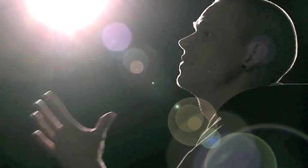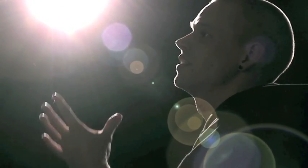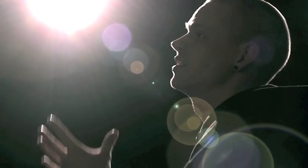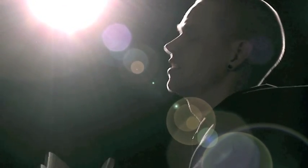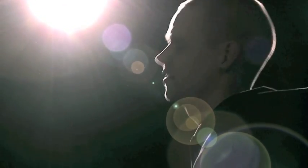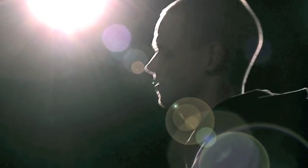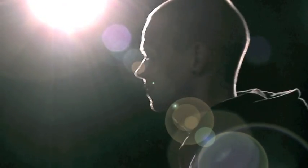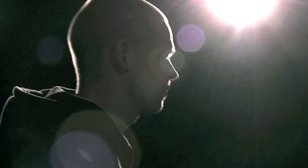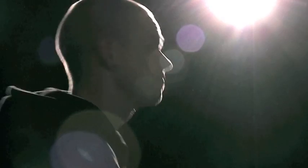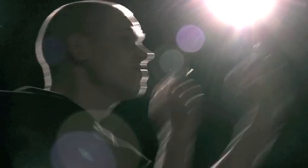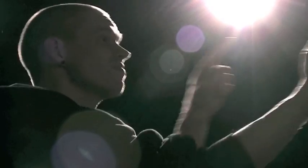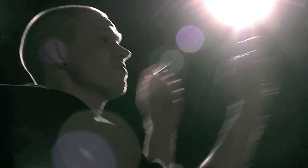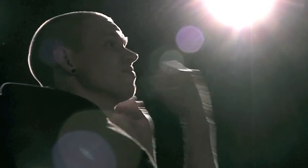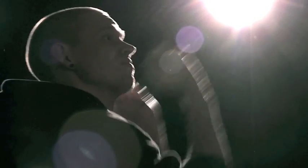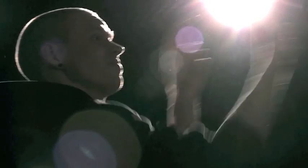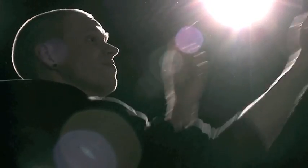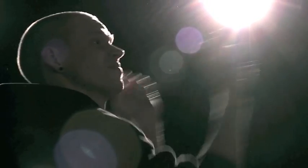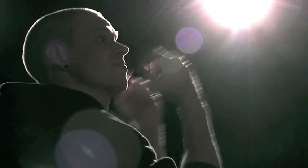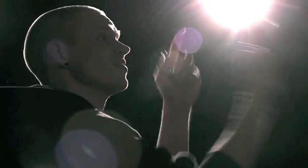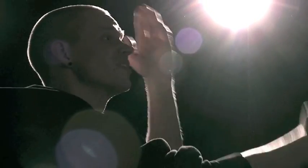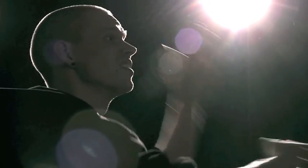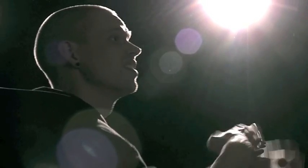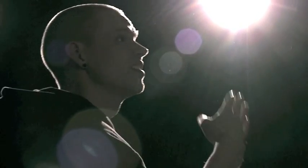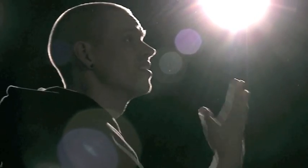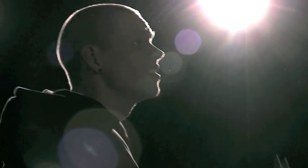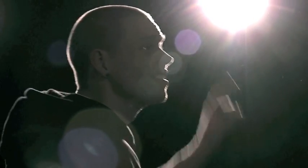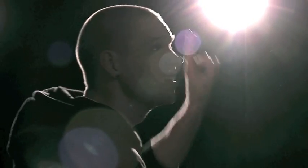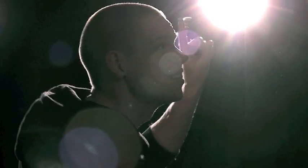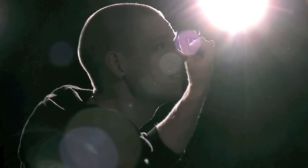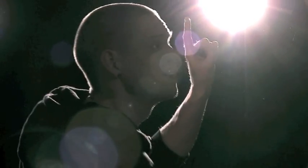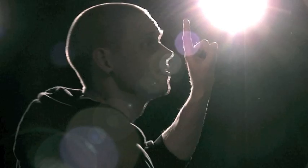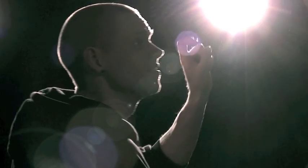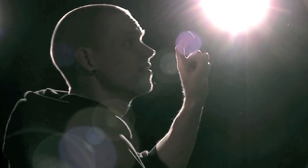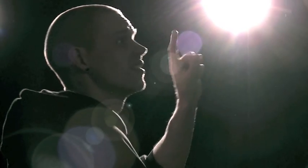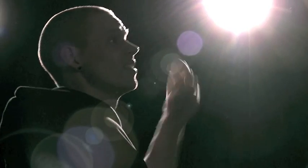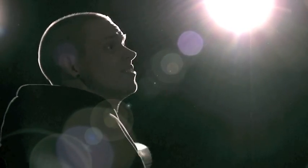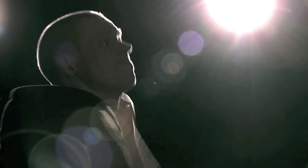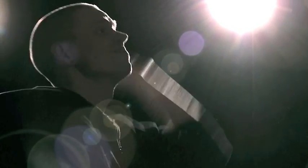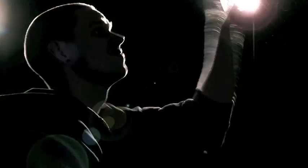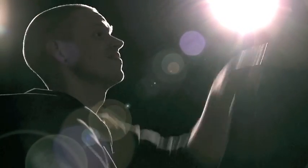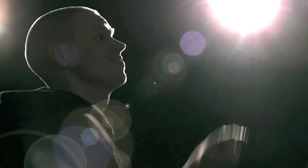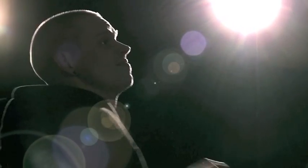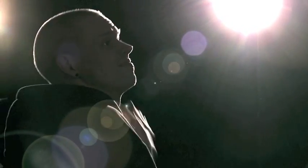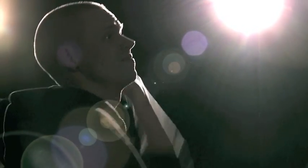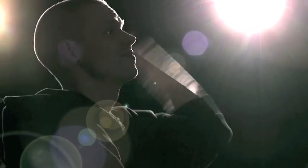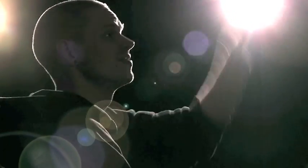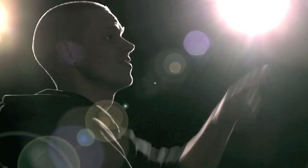missing. Can this be the end of the transmission? I'm sending you a